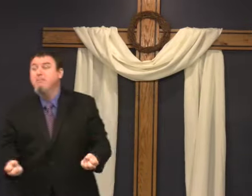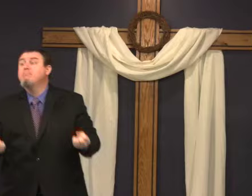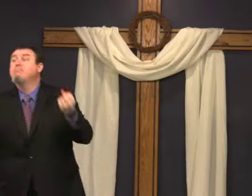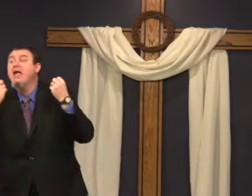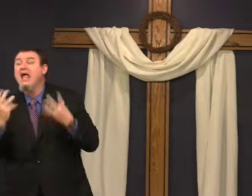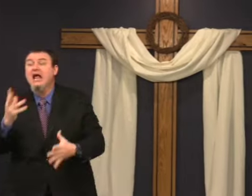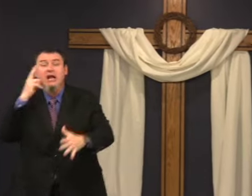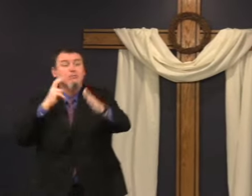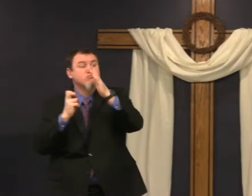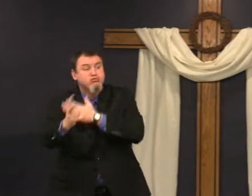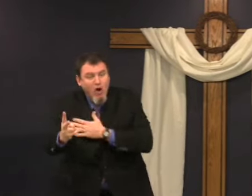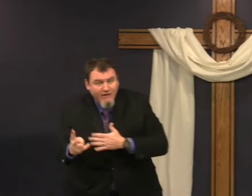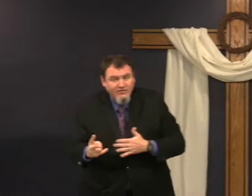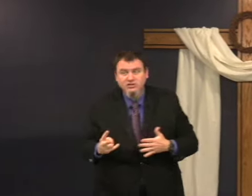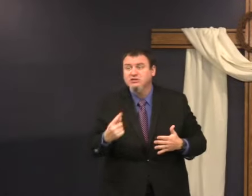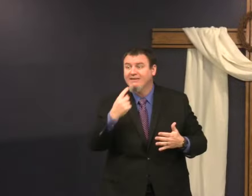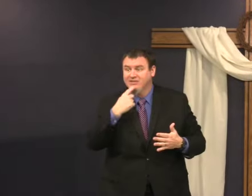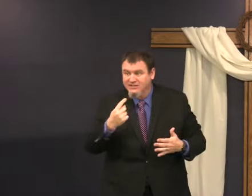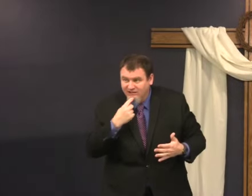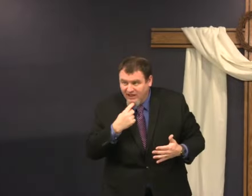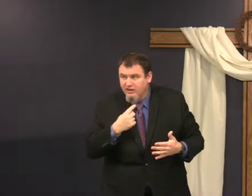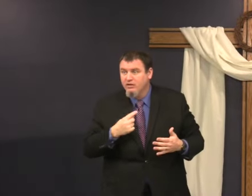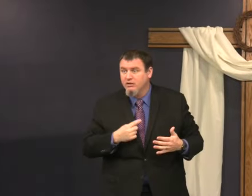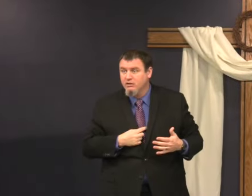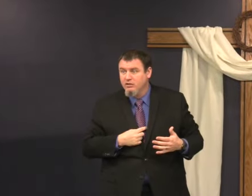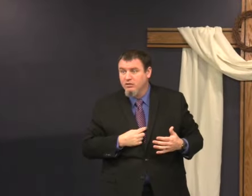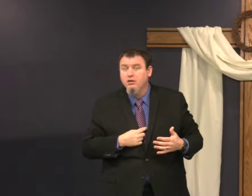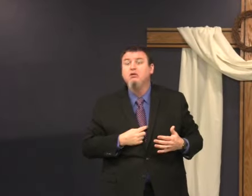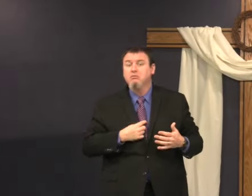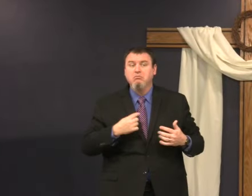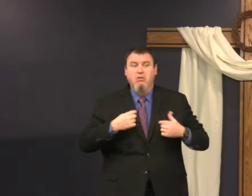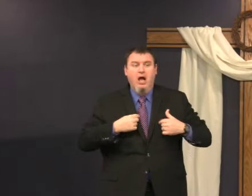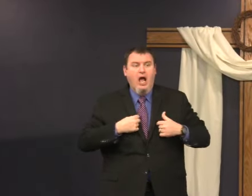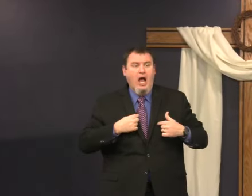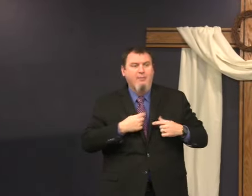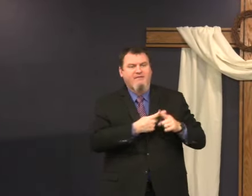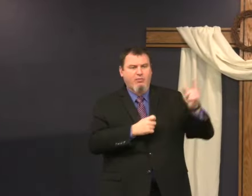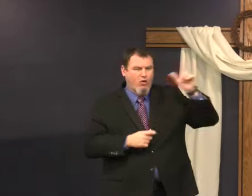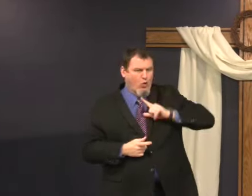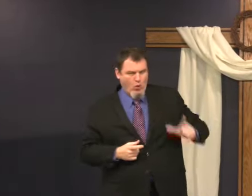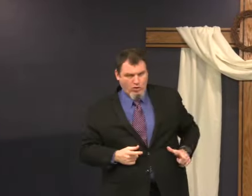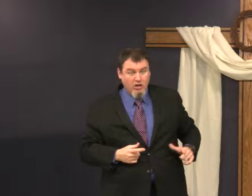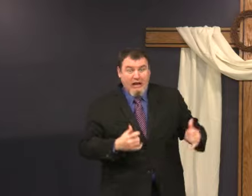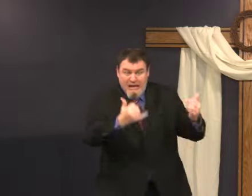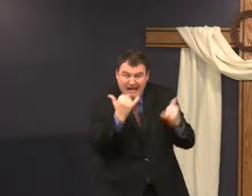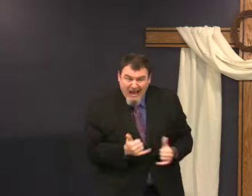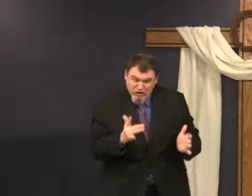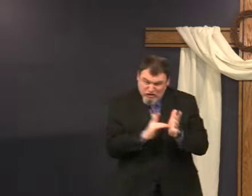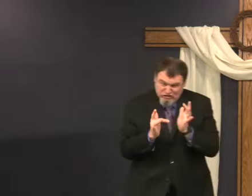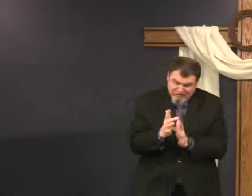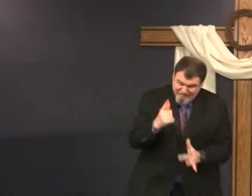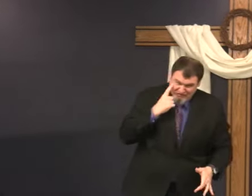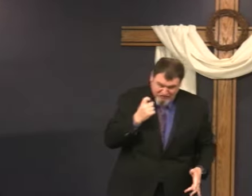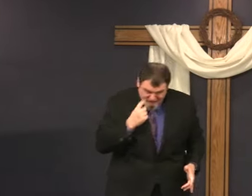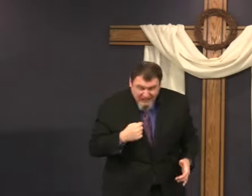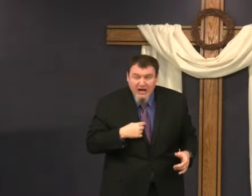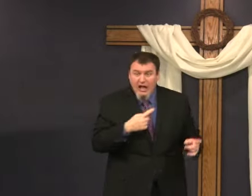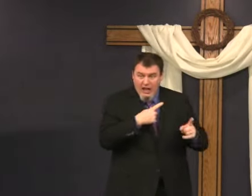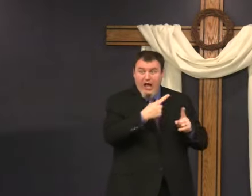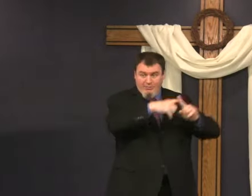Or I'm showing it to you in my life. There were many prophets who said that. Who said that I'm from the Lord. And